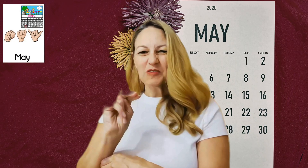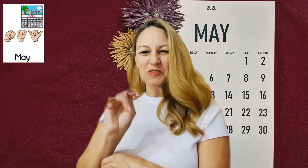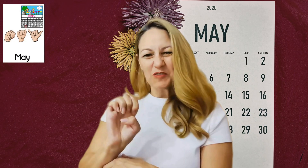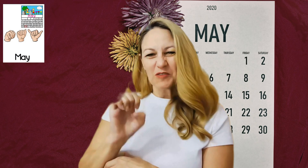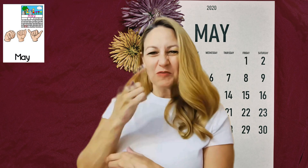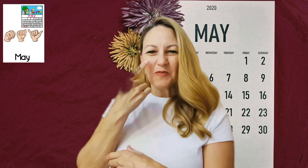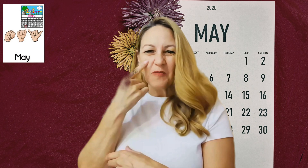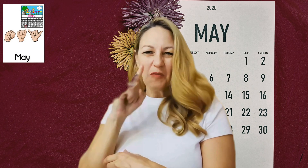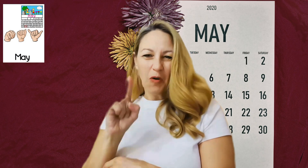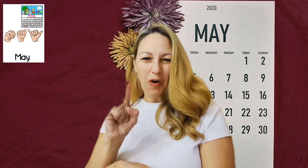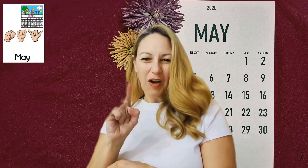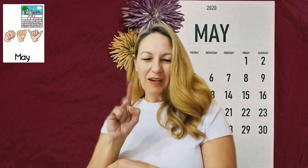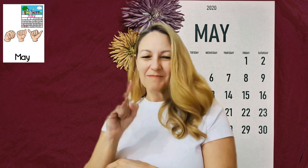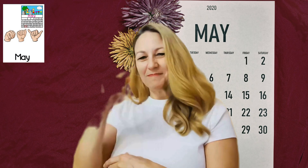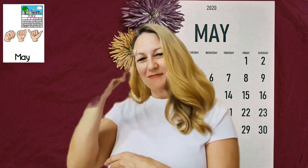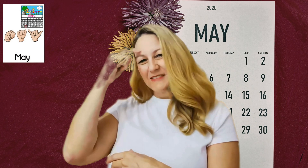June for summer.